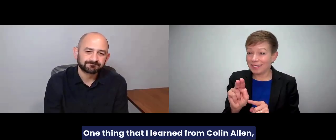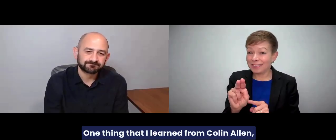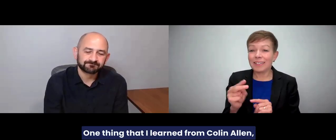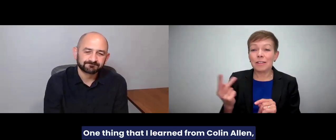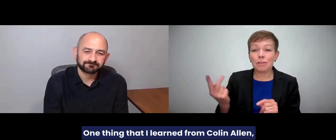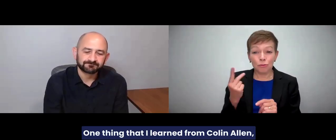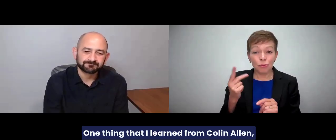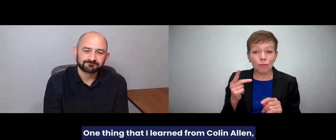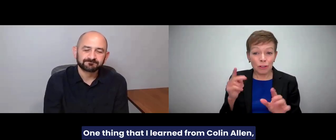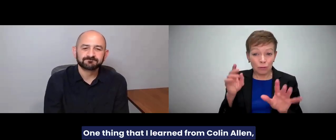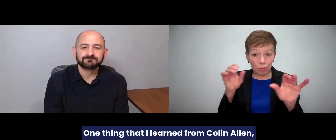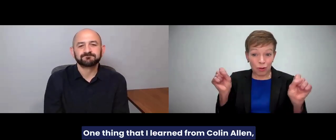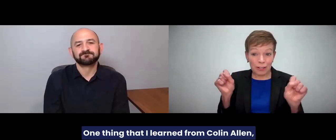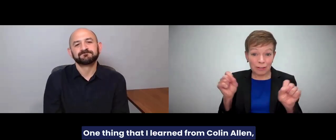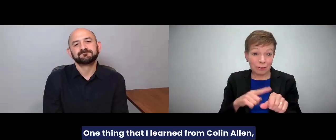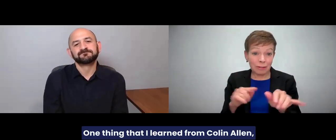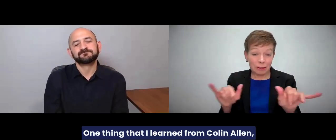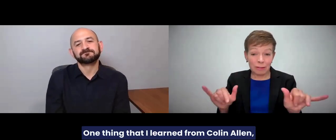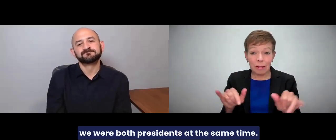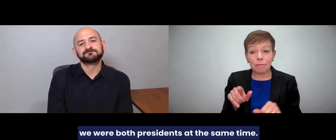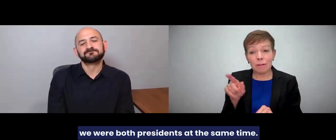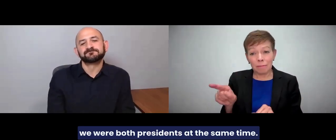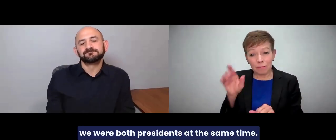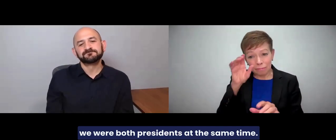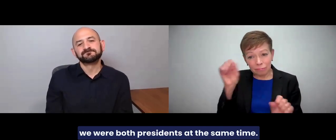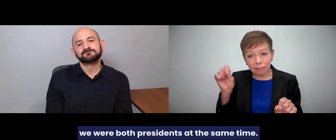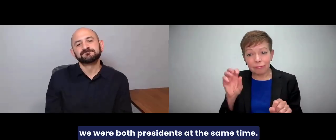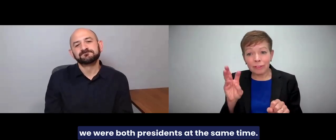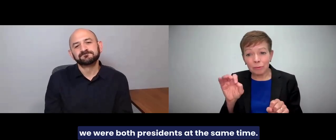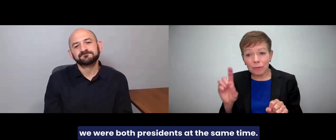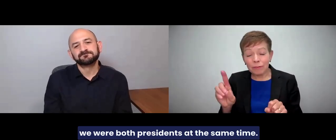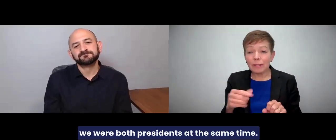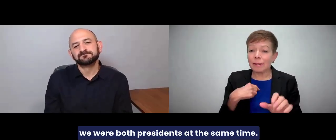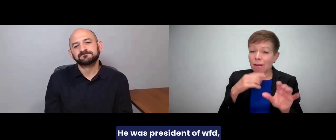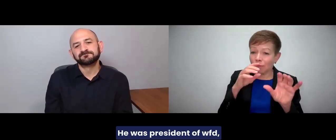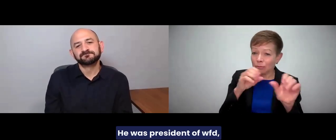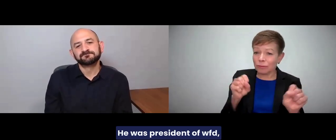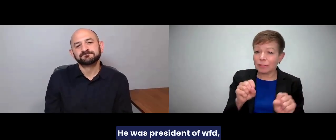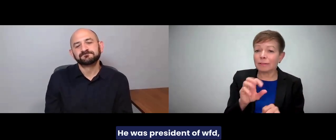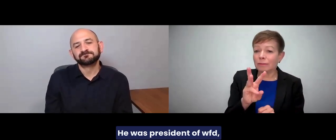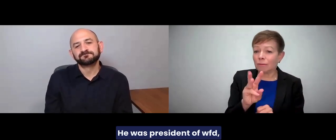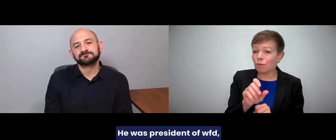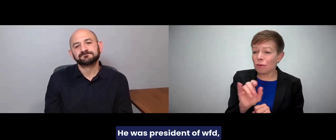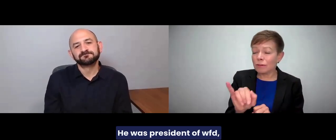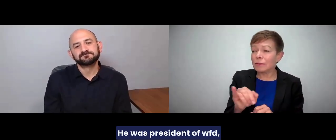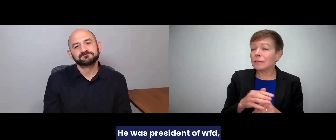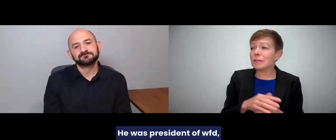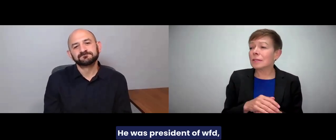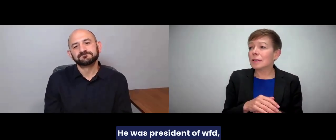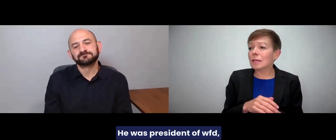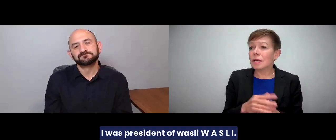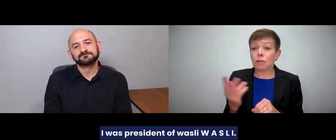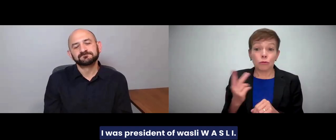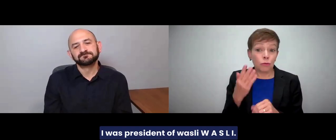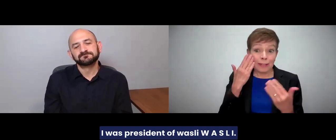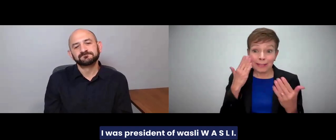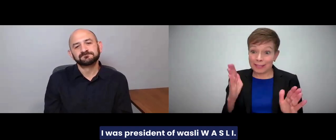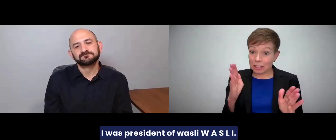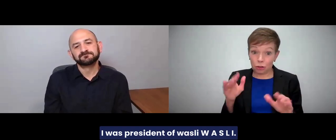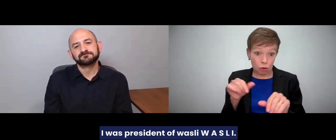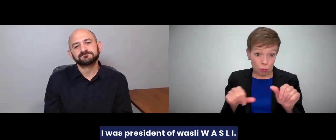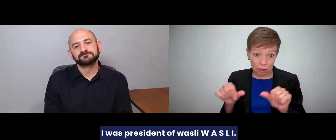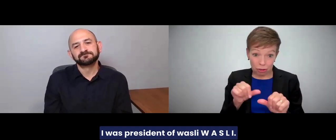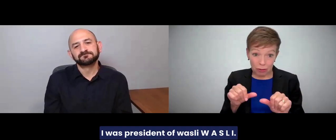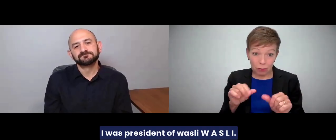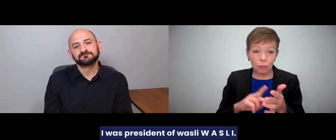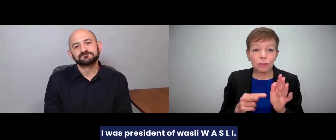One thing that I learned from Colin Allen, we were both presidents at the same time. He was president of WFD. I was president